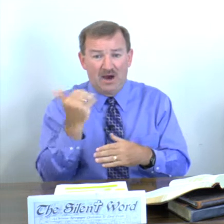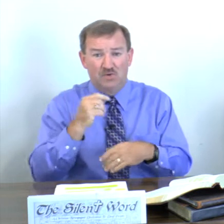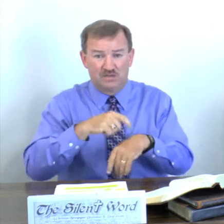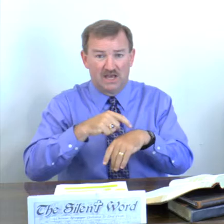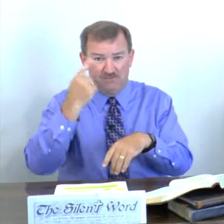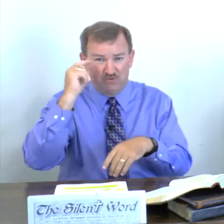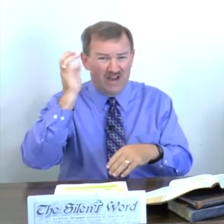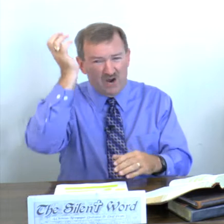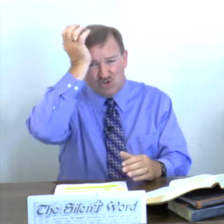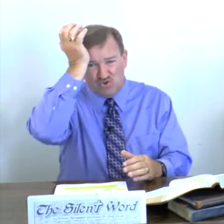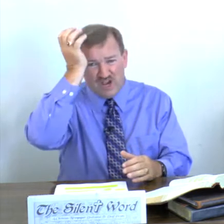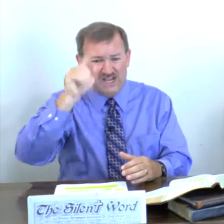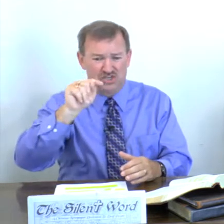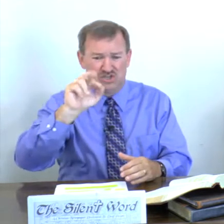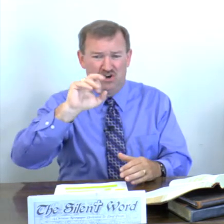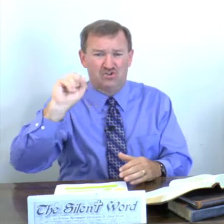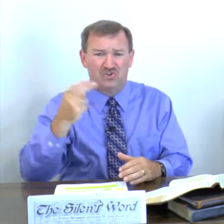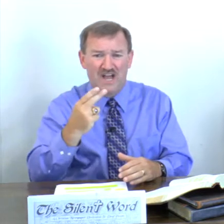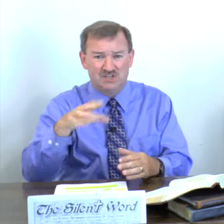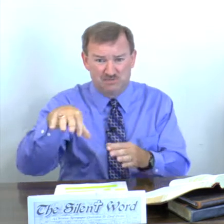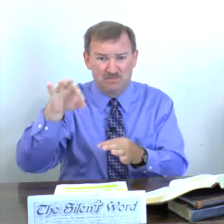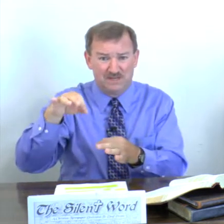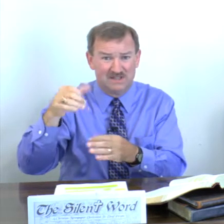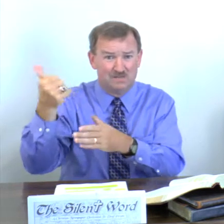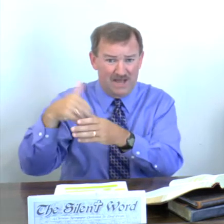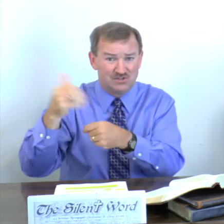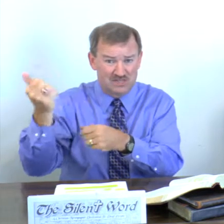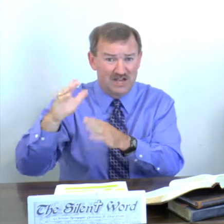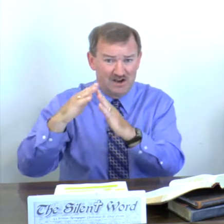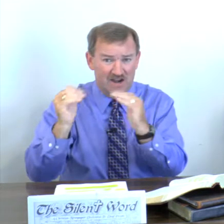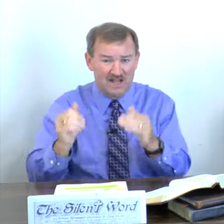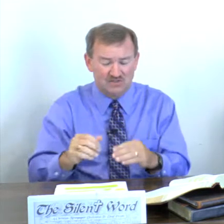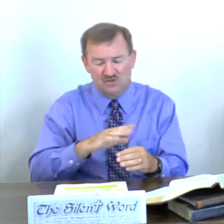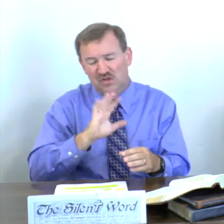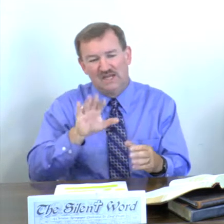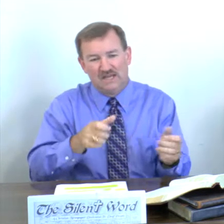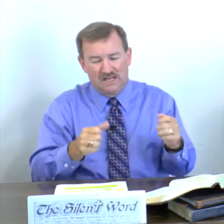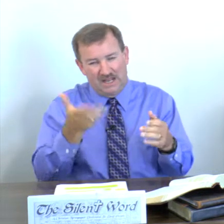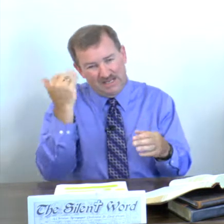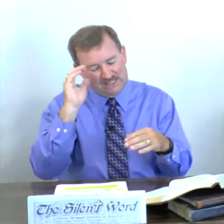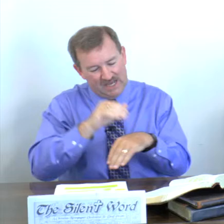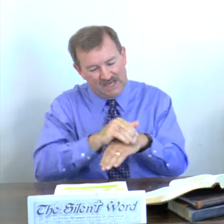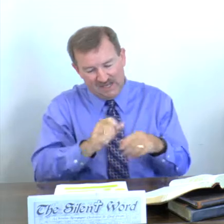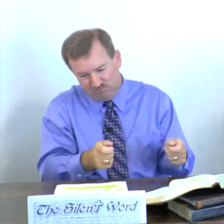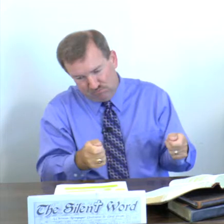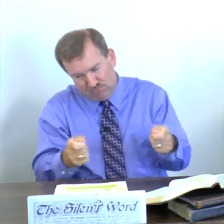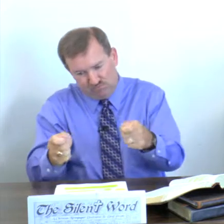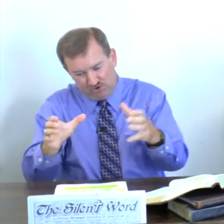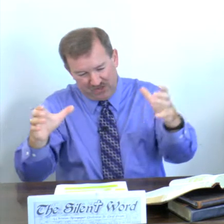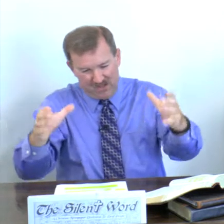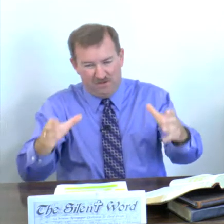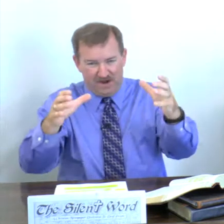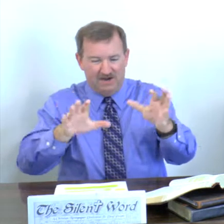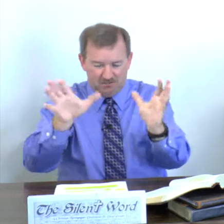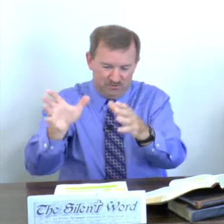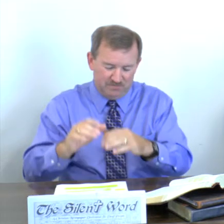our time for our trash to be picked up outside our house. So last night I took out the barrels, put them